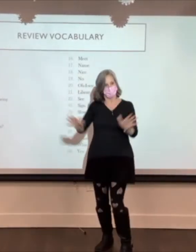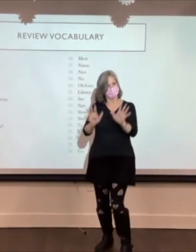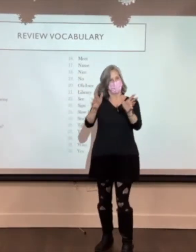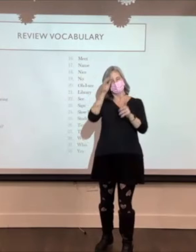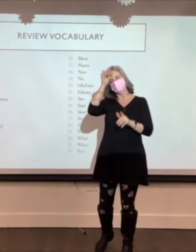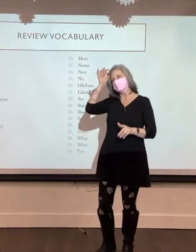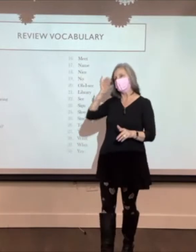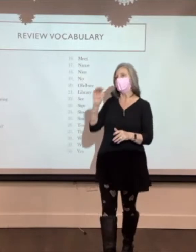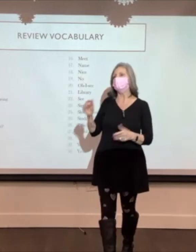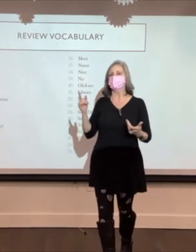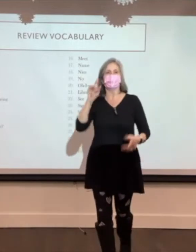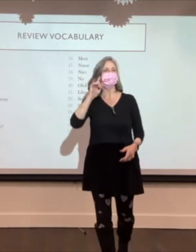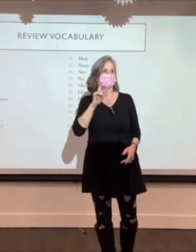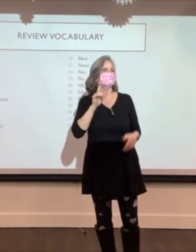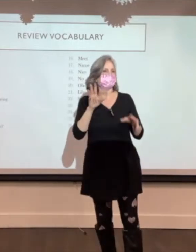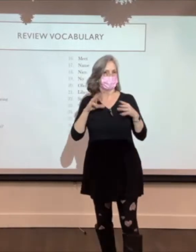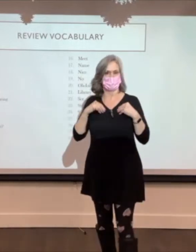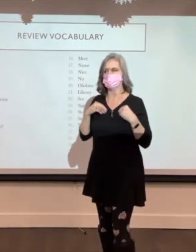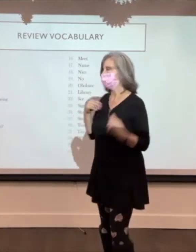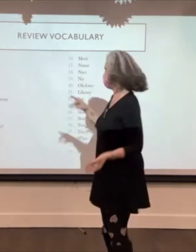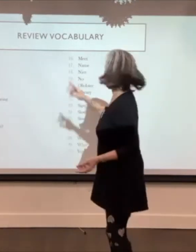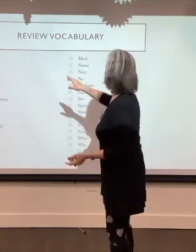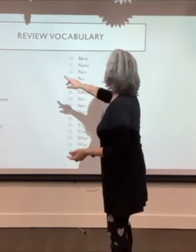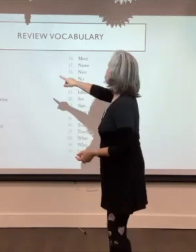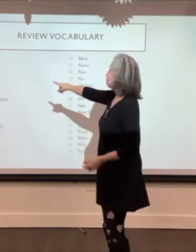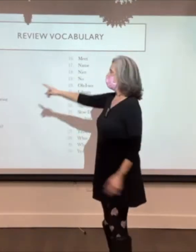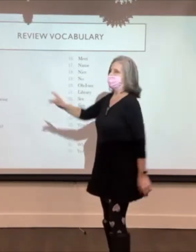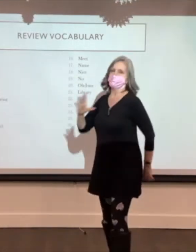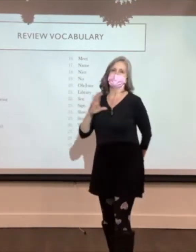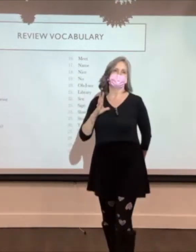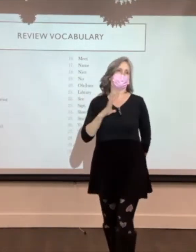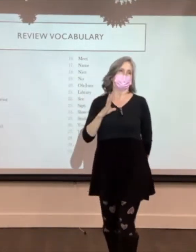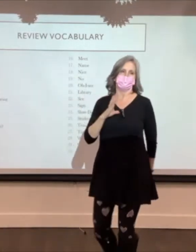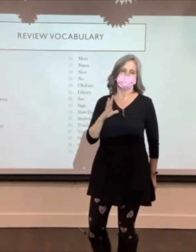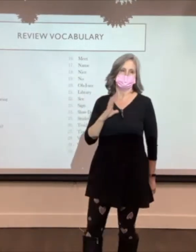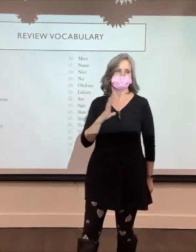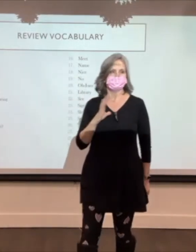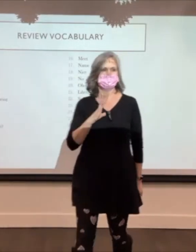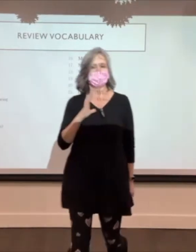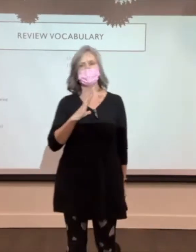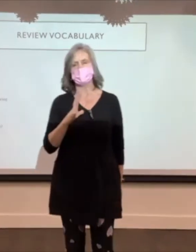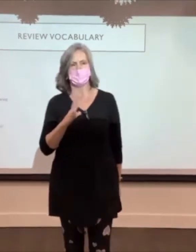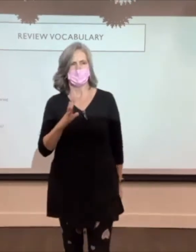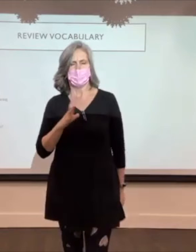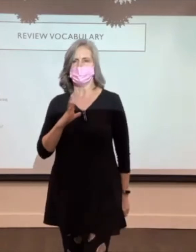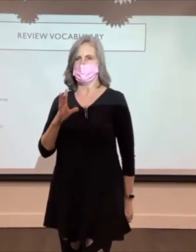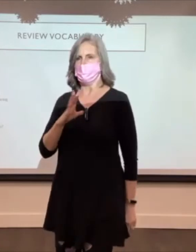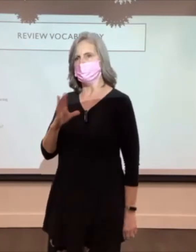identify. But those are the accepted terms. So the sign for fine, of course, I can change that